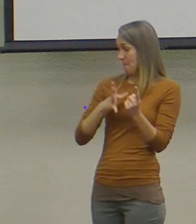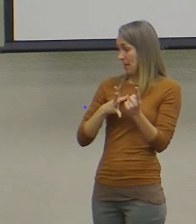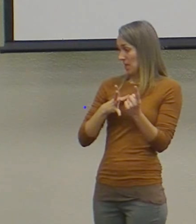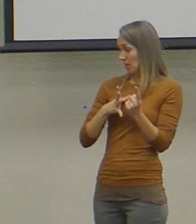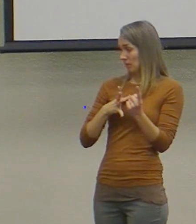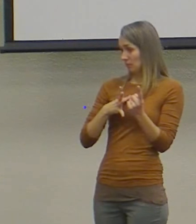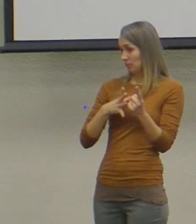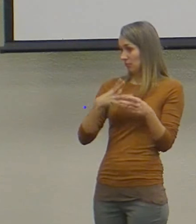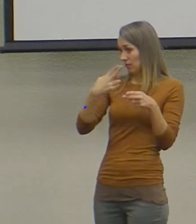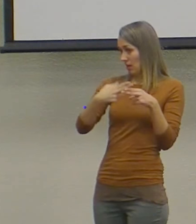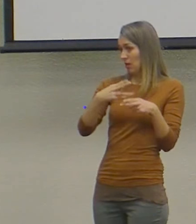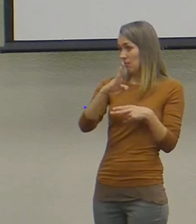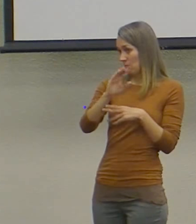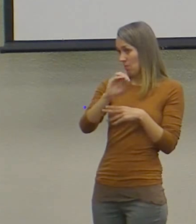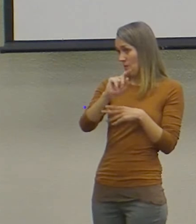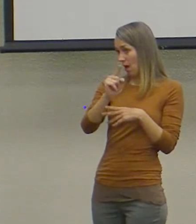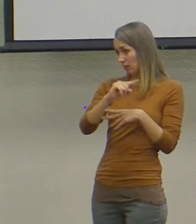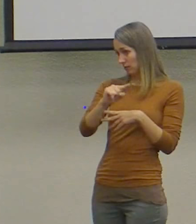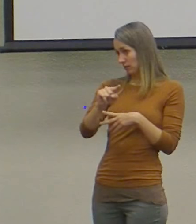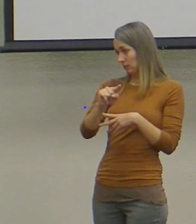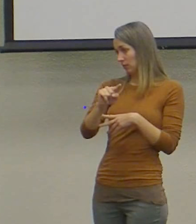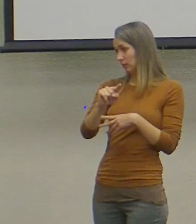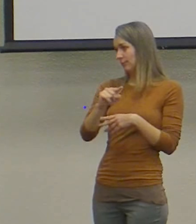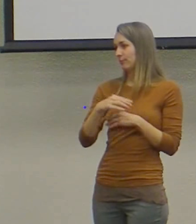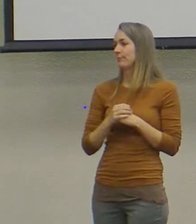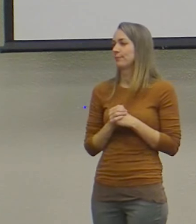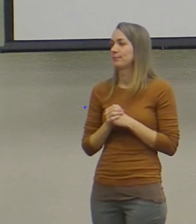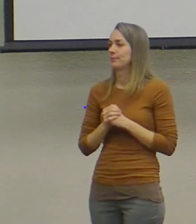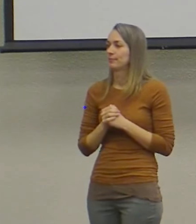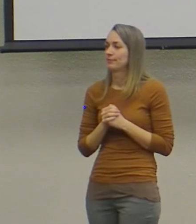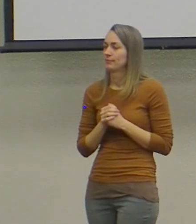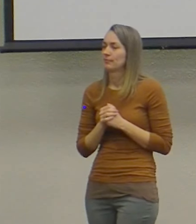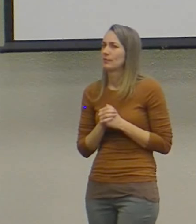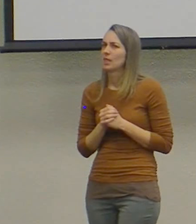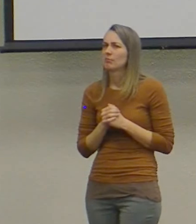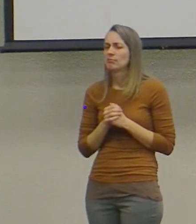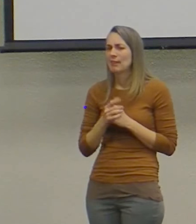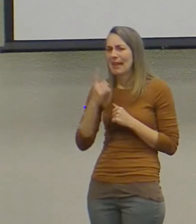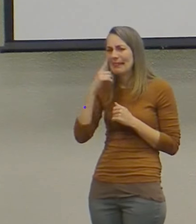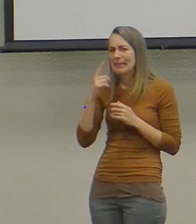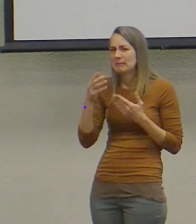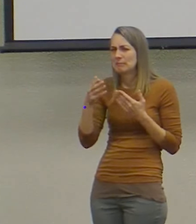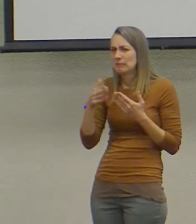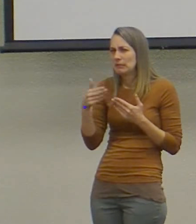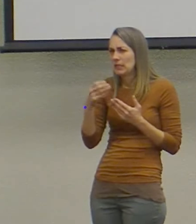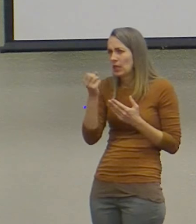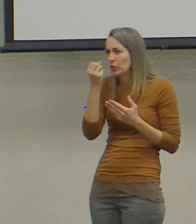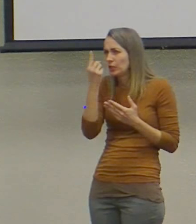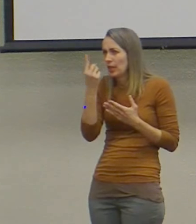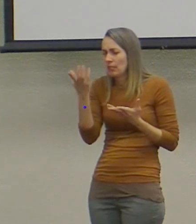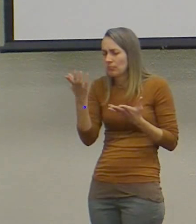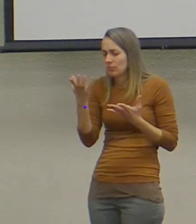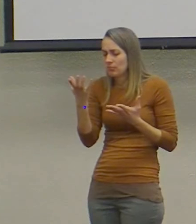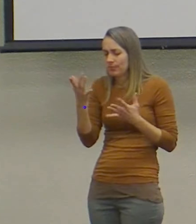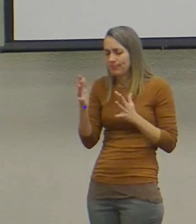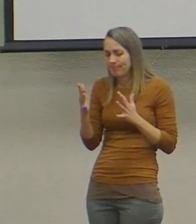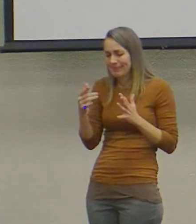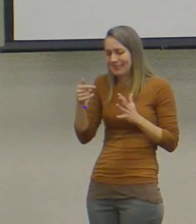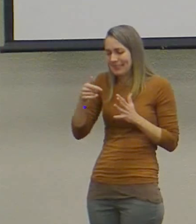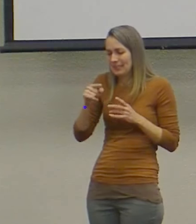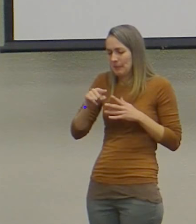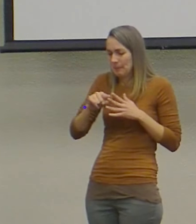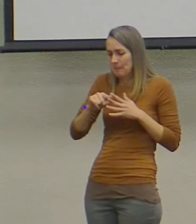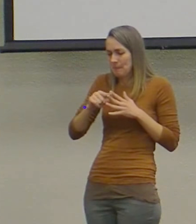Boaz. Now, if I can put it this way, and I think we can all understand it, this was the beginning of